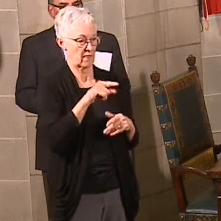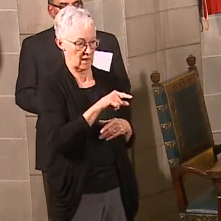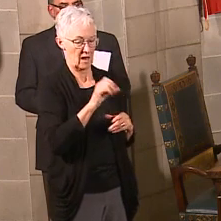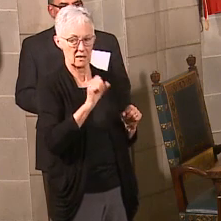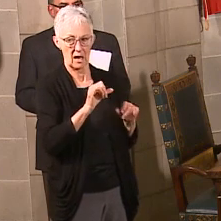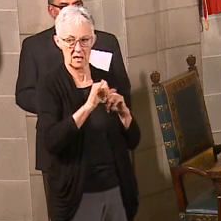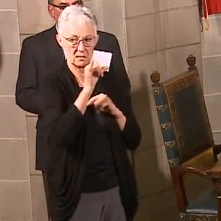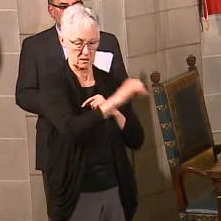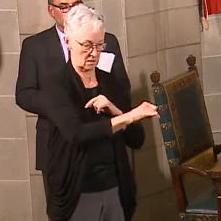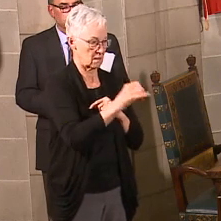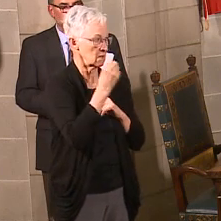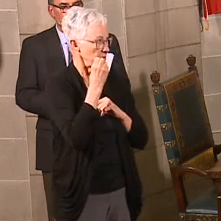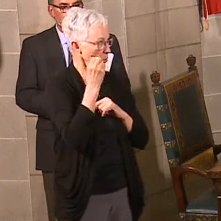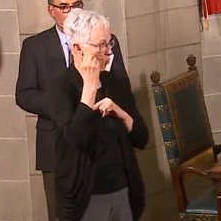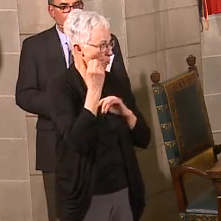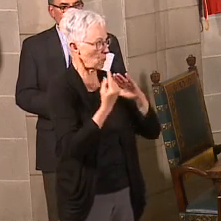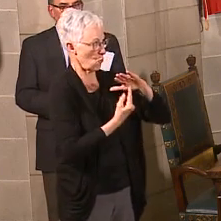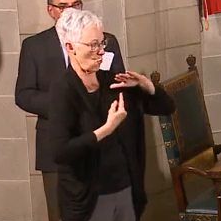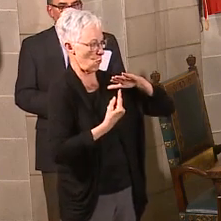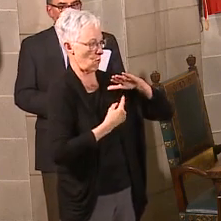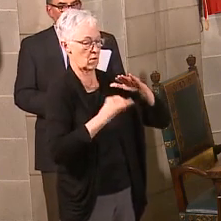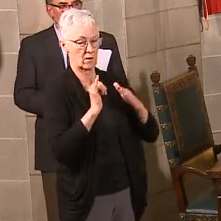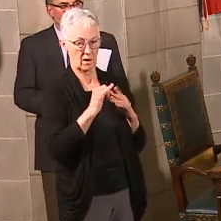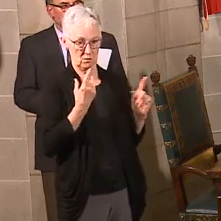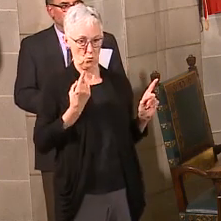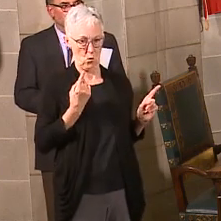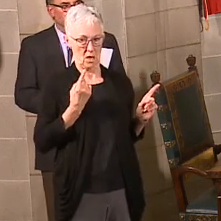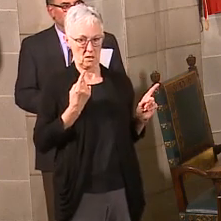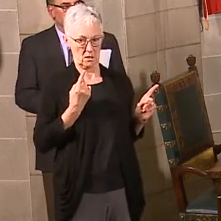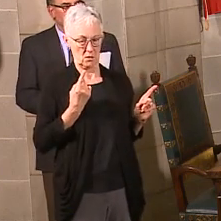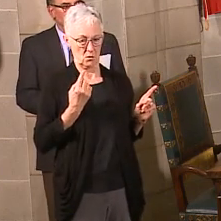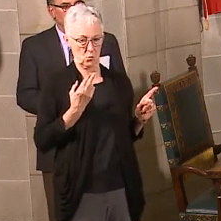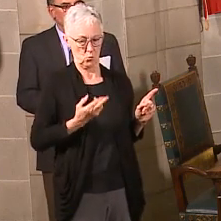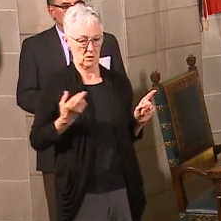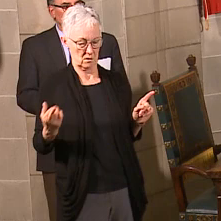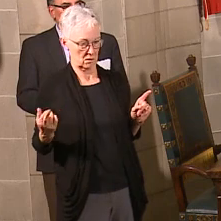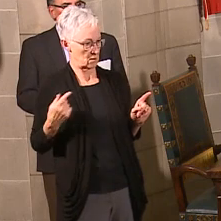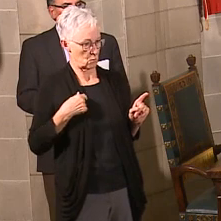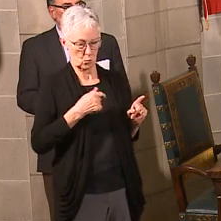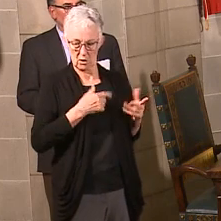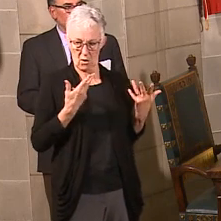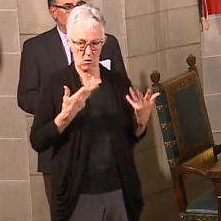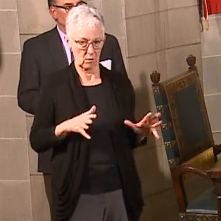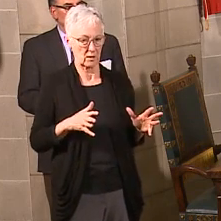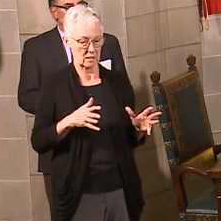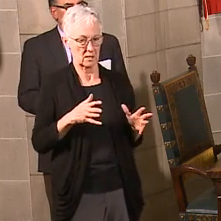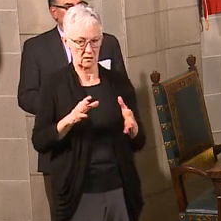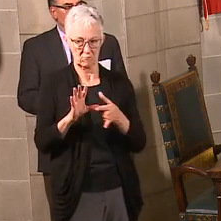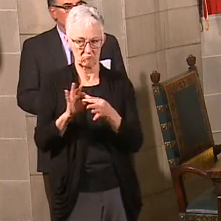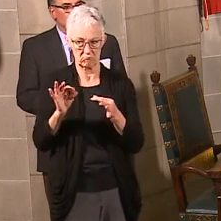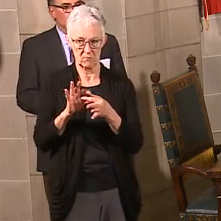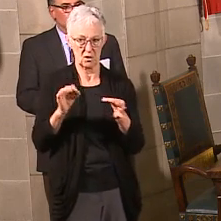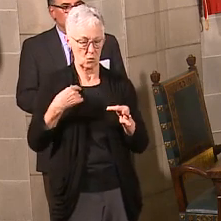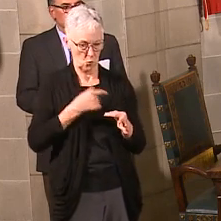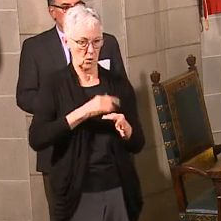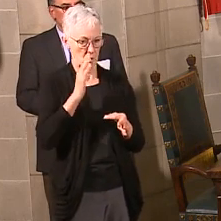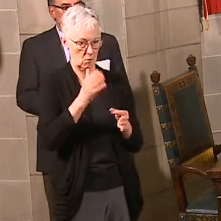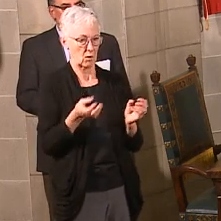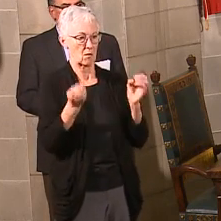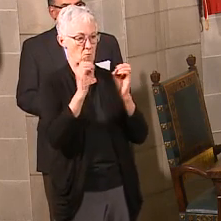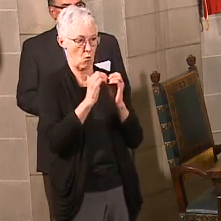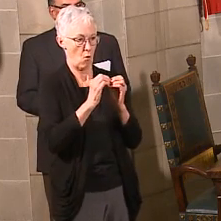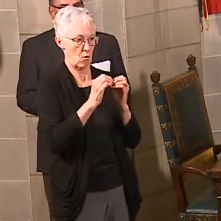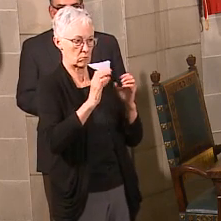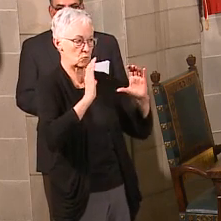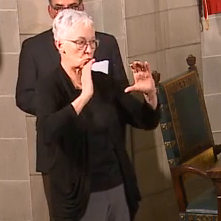actually have the virus or not. So that's one of the resources. And again, we already talked about the additional communication we're going to be doing into communities where English